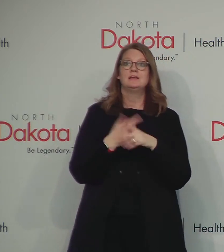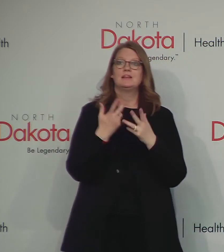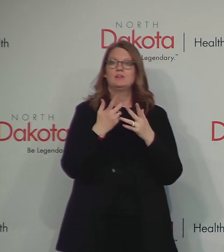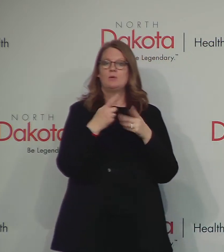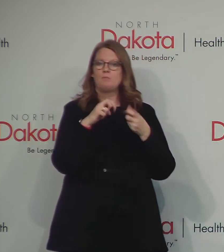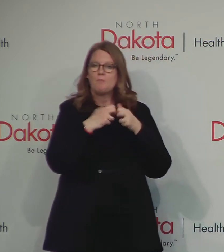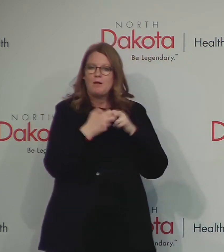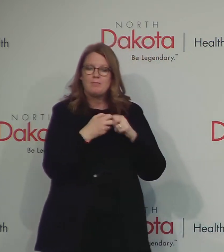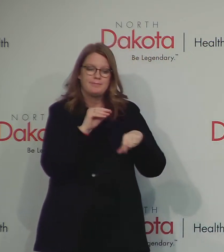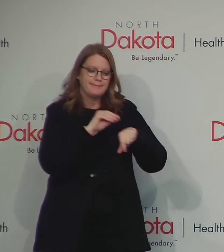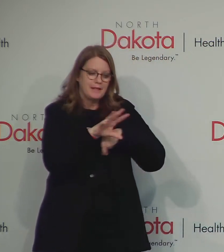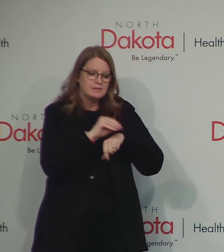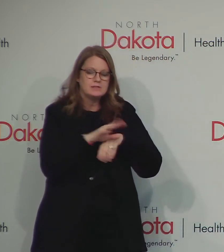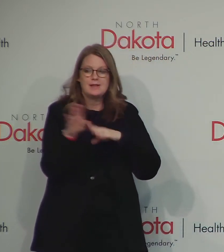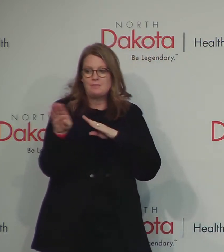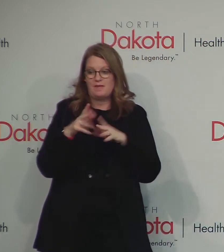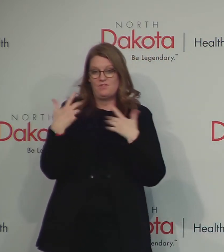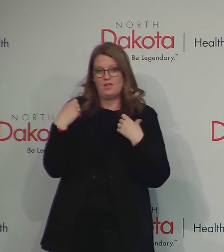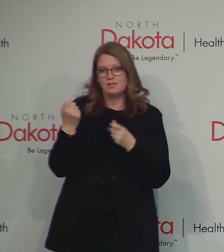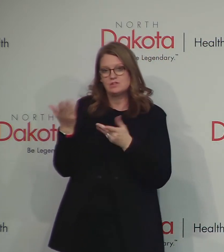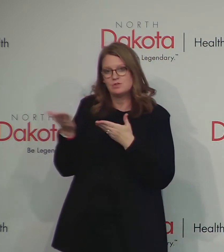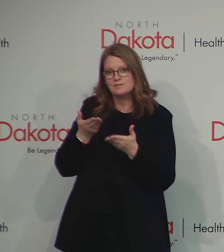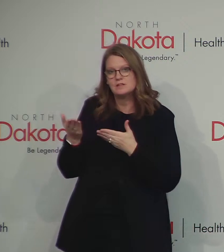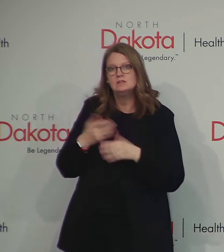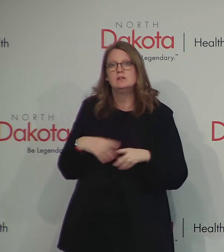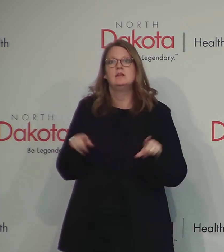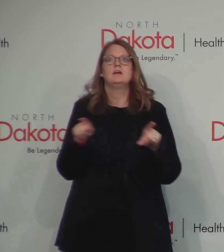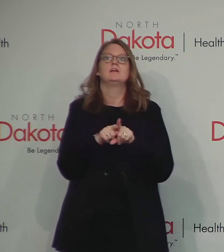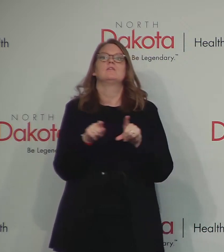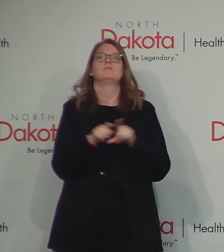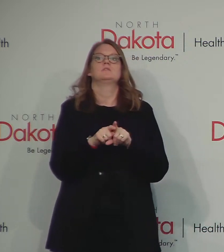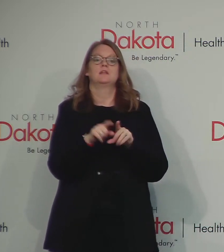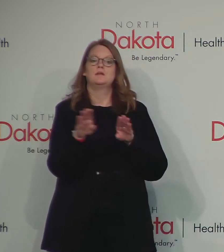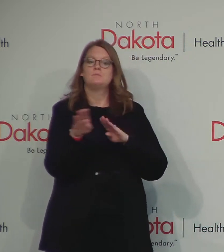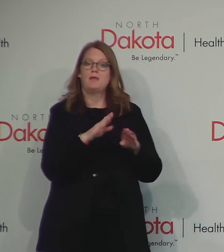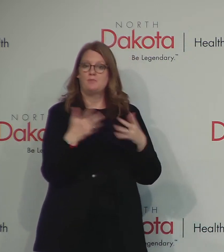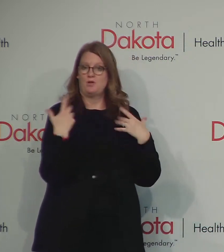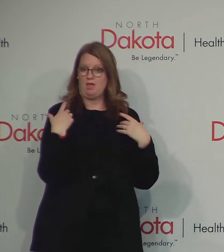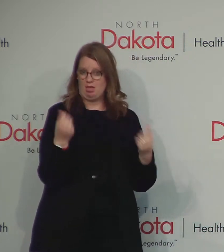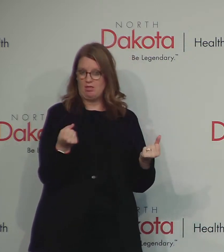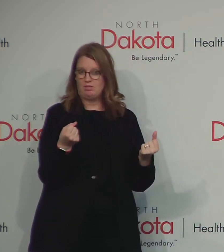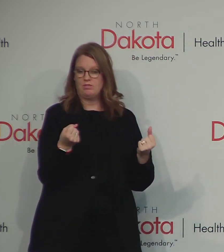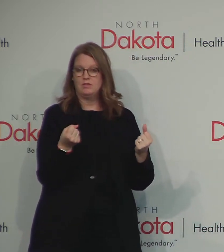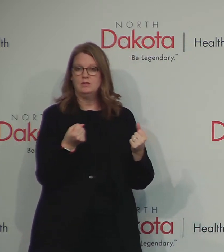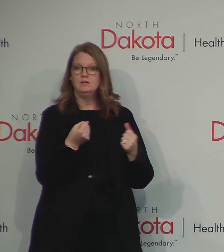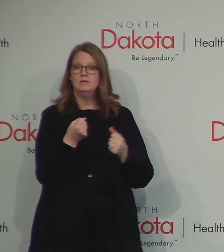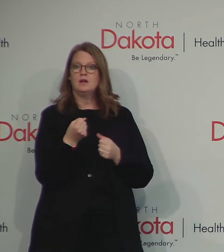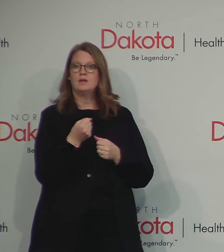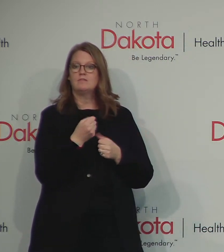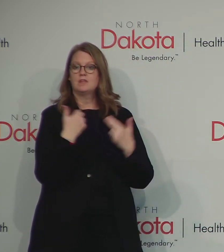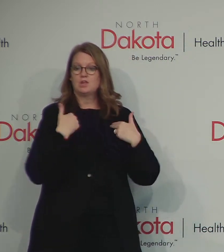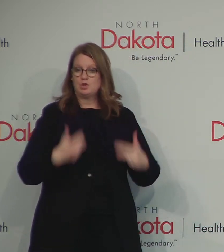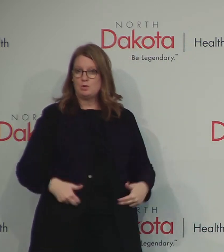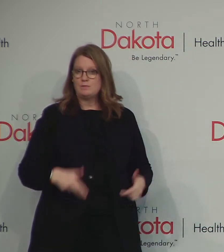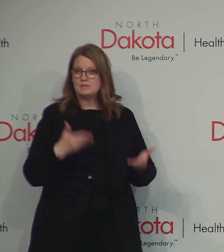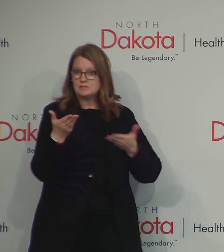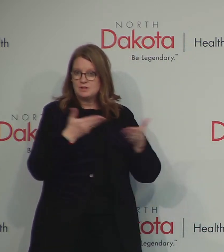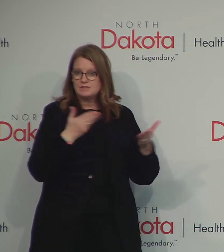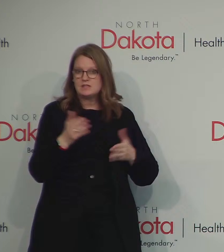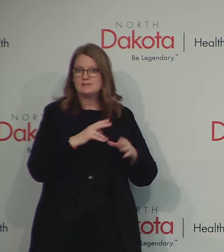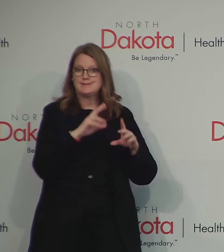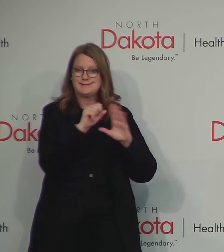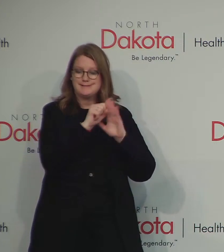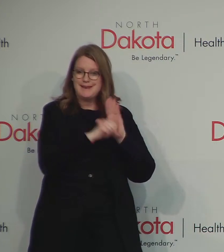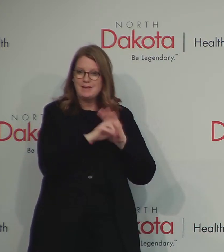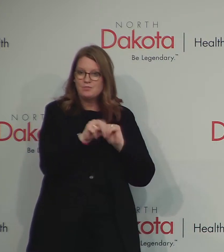counseling and behavioral health services. In addition, the Behavioral Health Division of the Human Services Department of the state of North Dakota